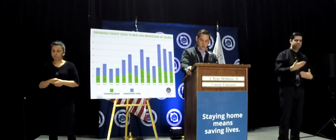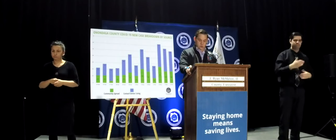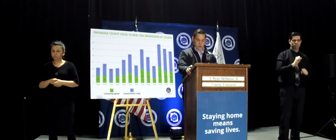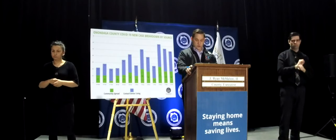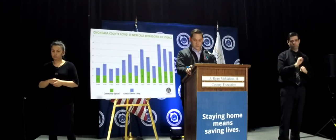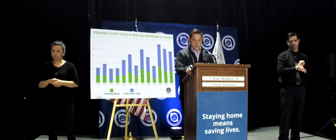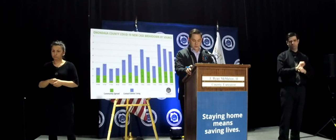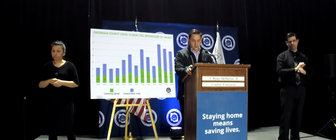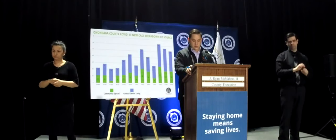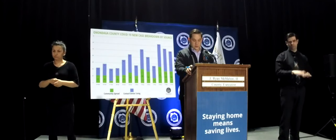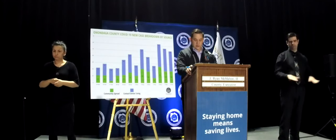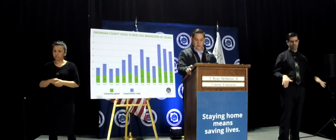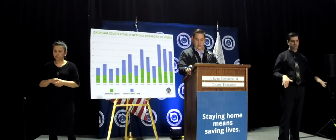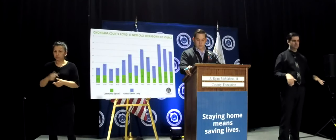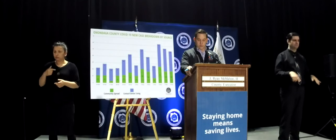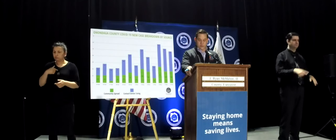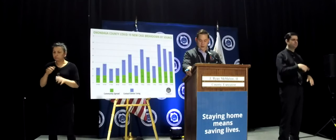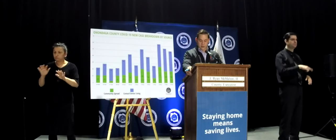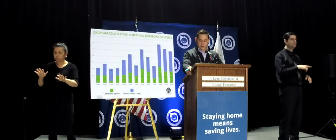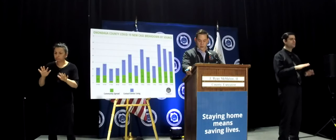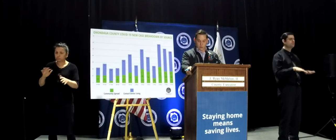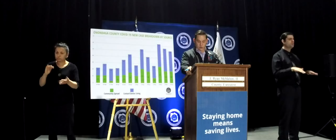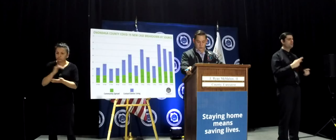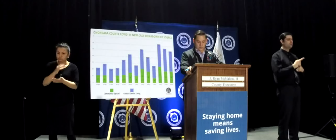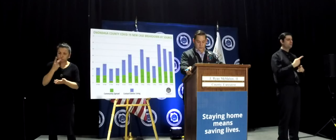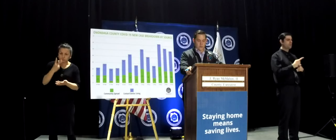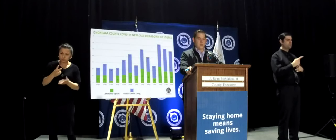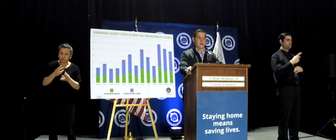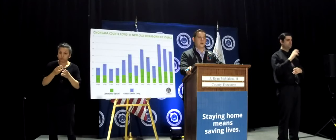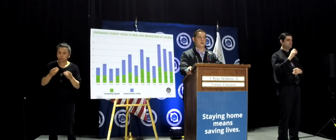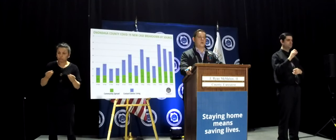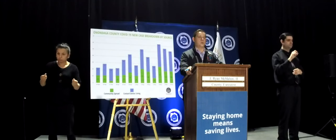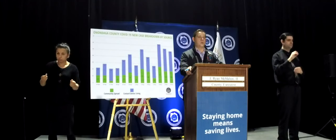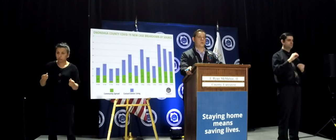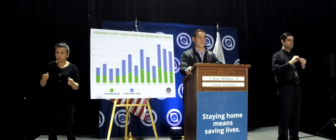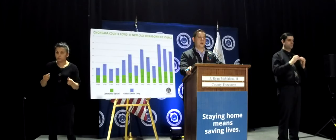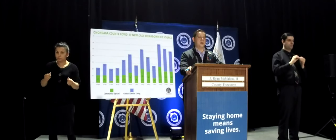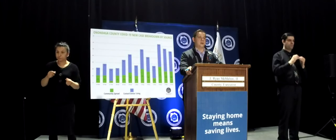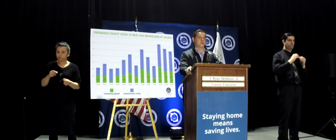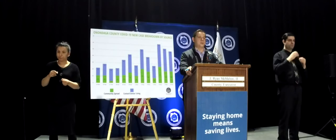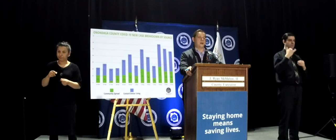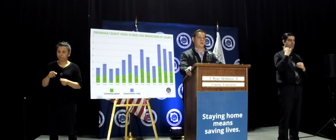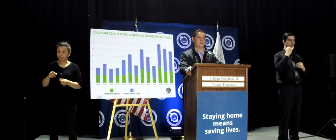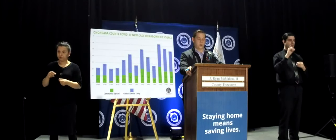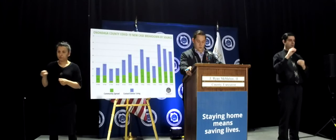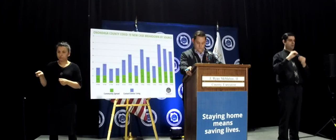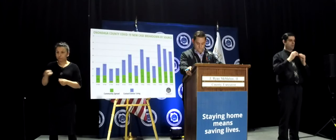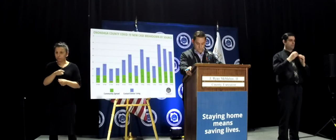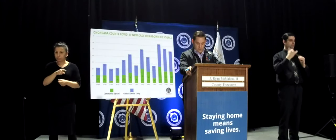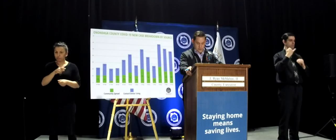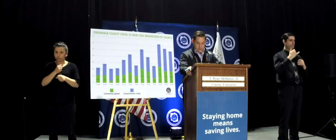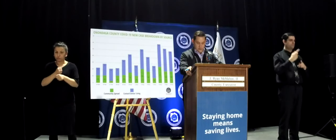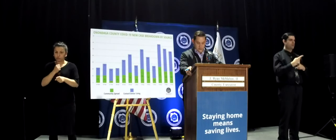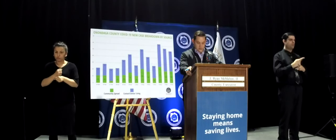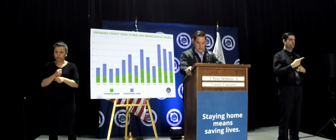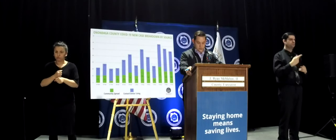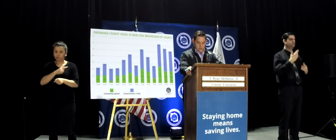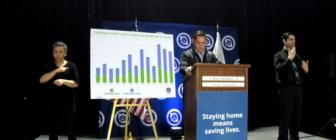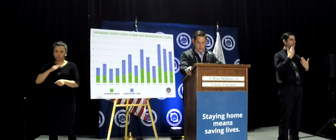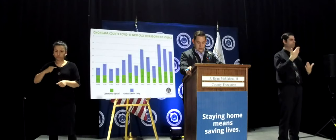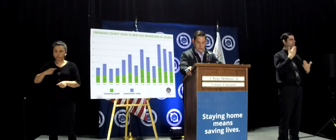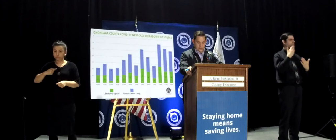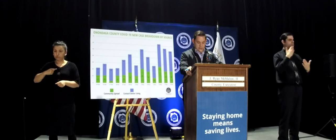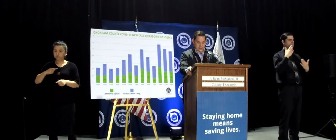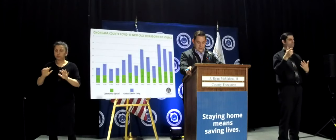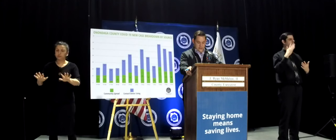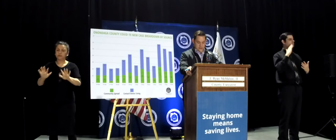Care Solutions and their provider network, who have been a tremendous partner. And